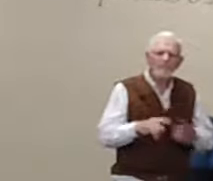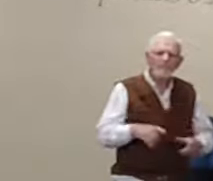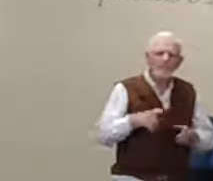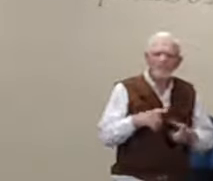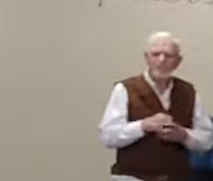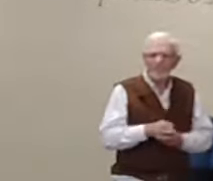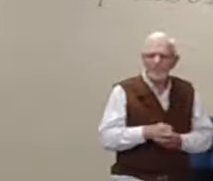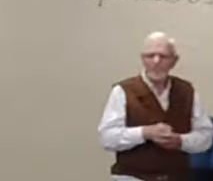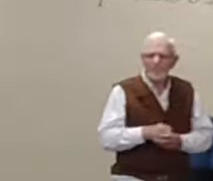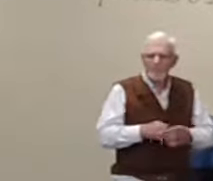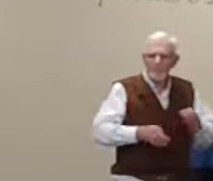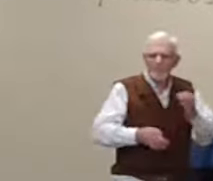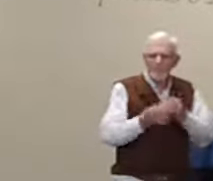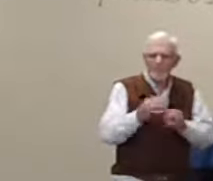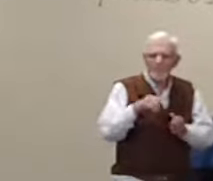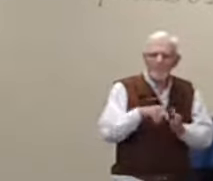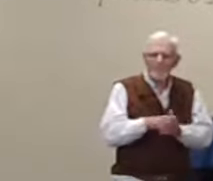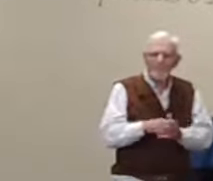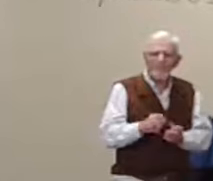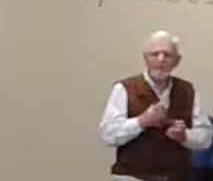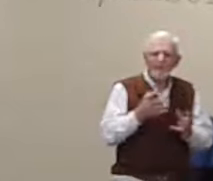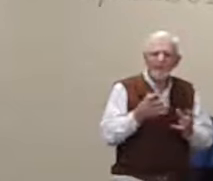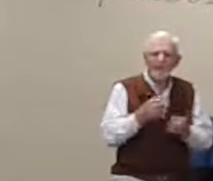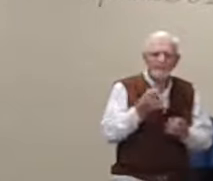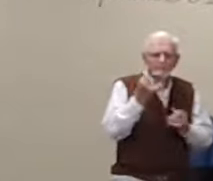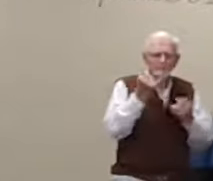You could dig real deep and come up with a lot of speculation.